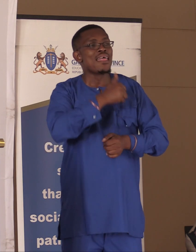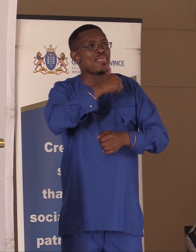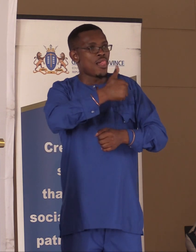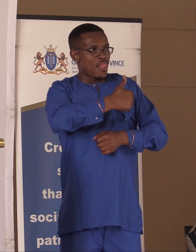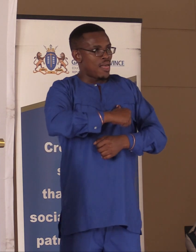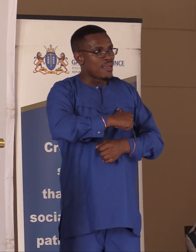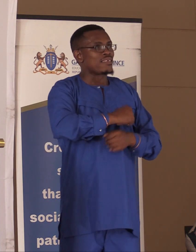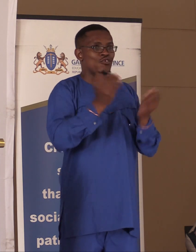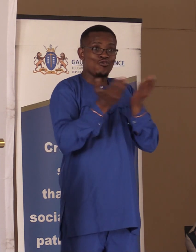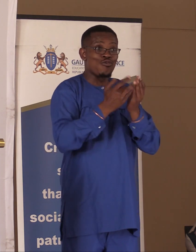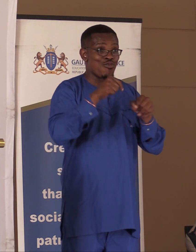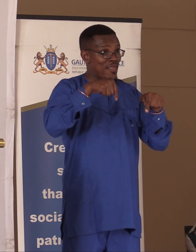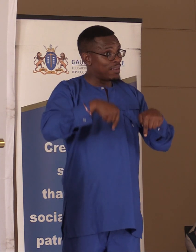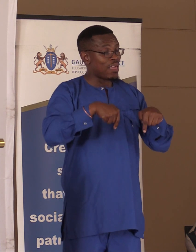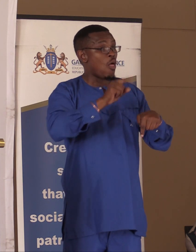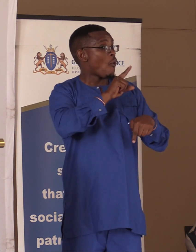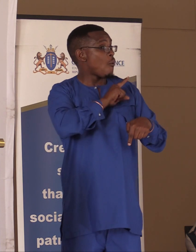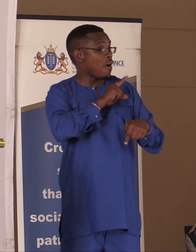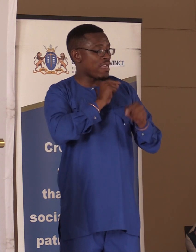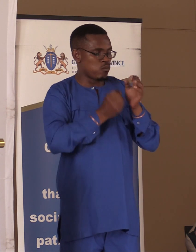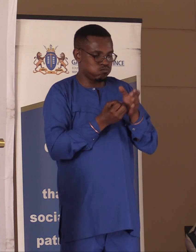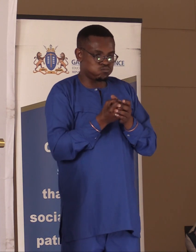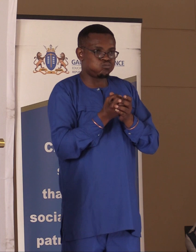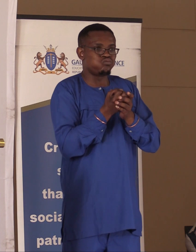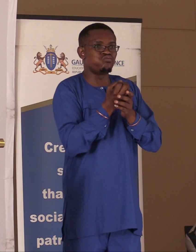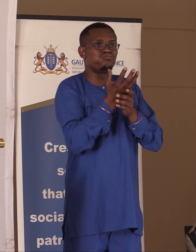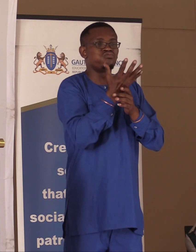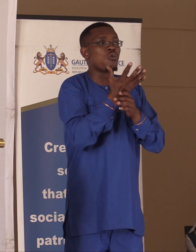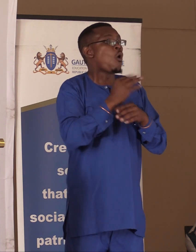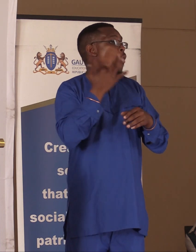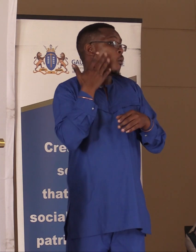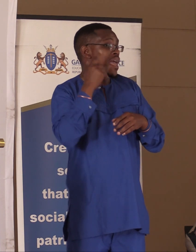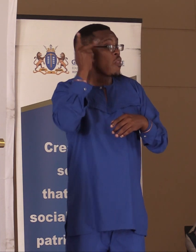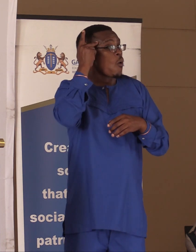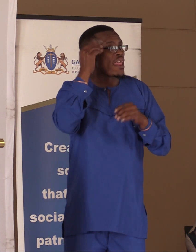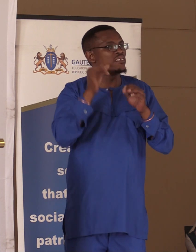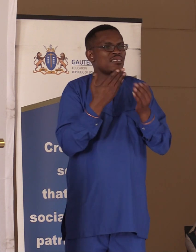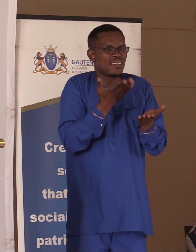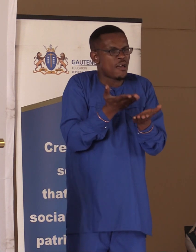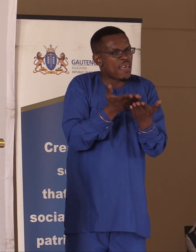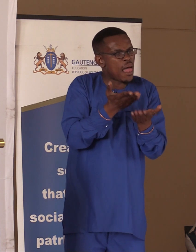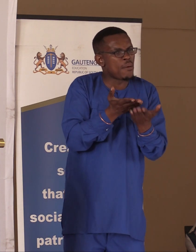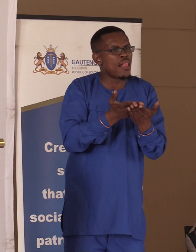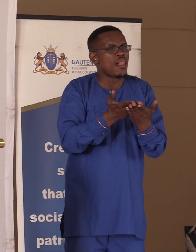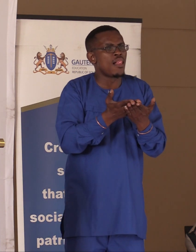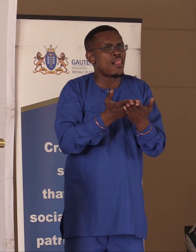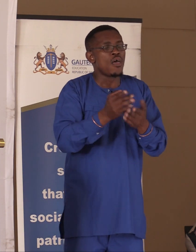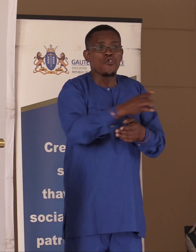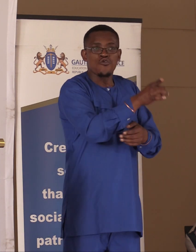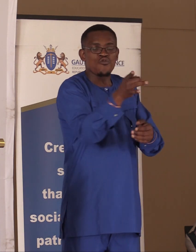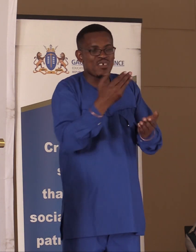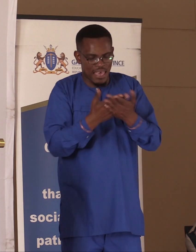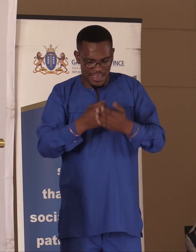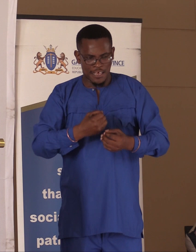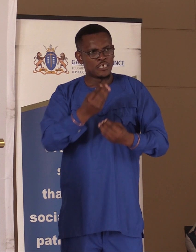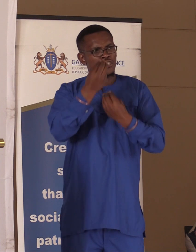lucky learners, because you're going to school, you're growing at a time when knowledge is available. So you can teach